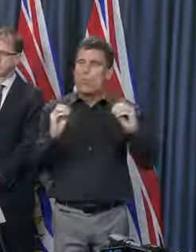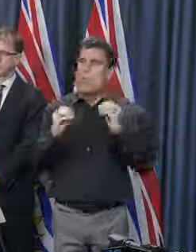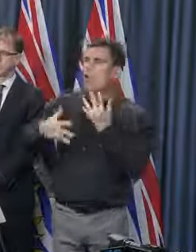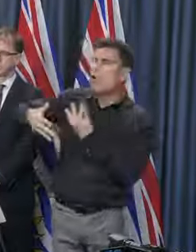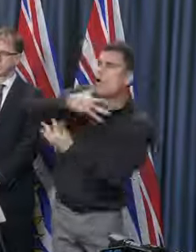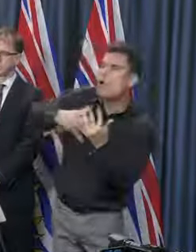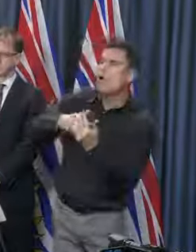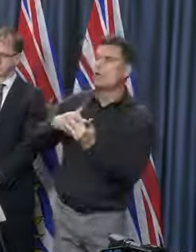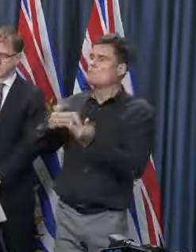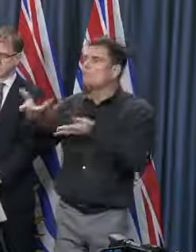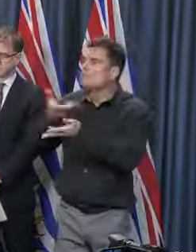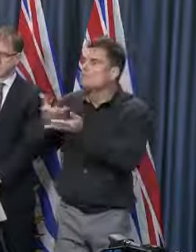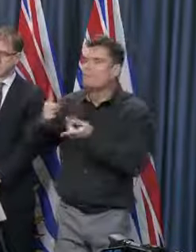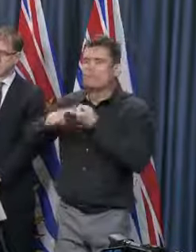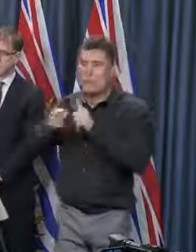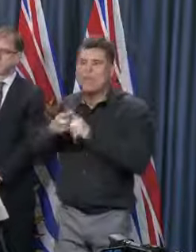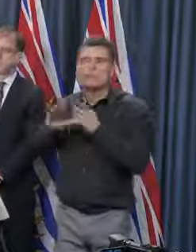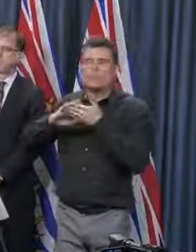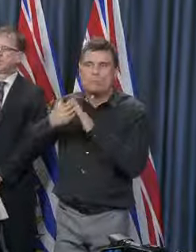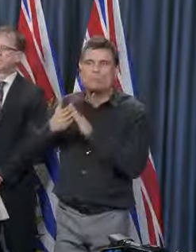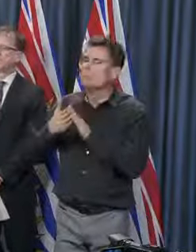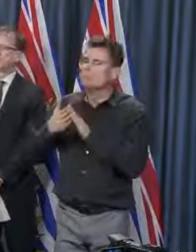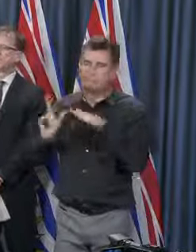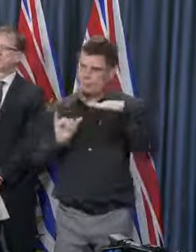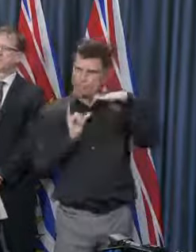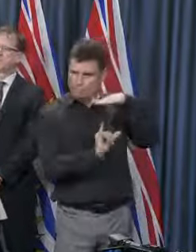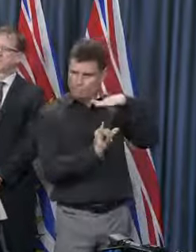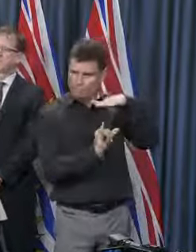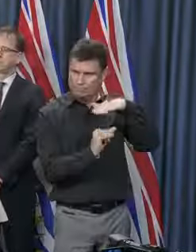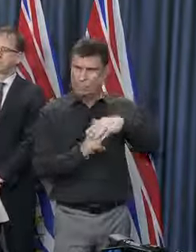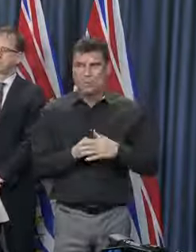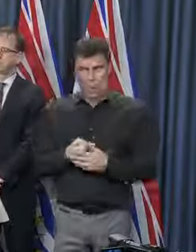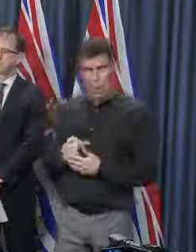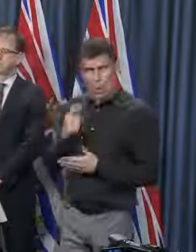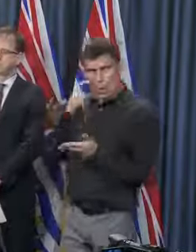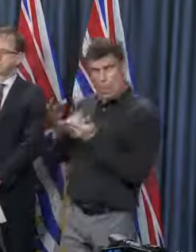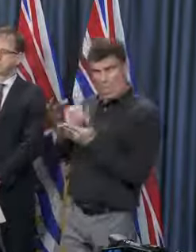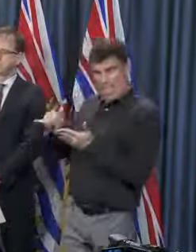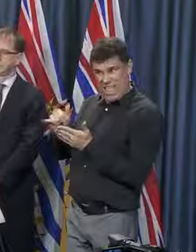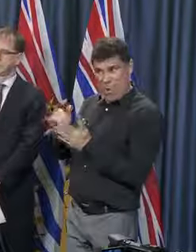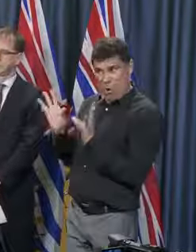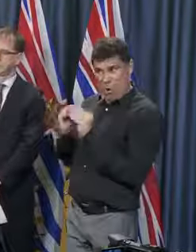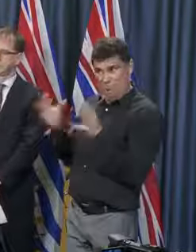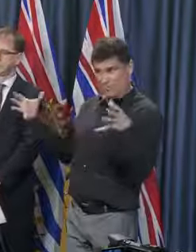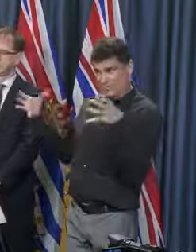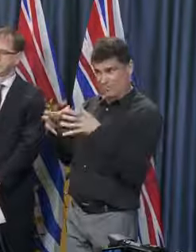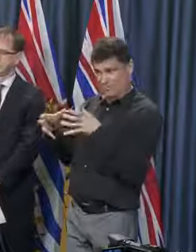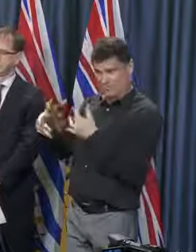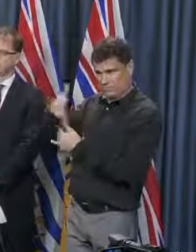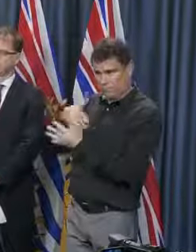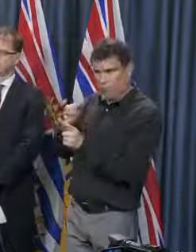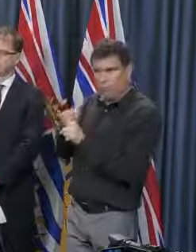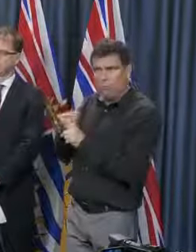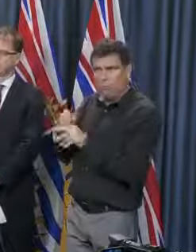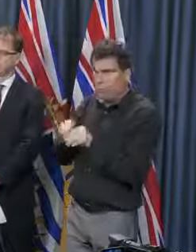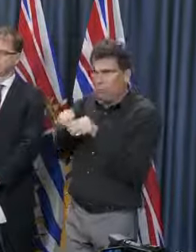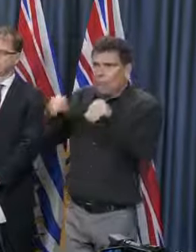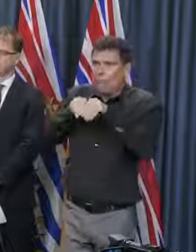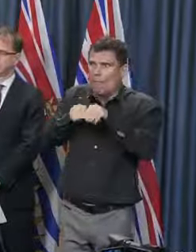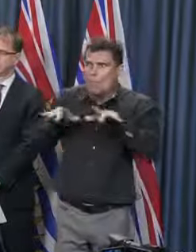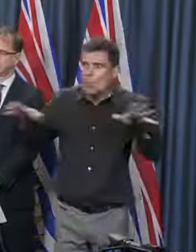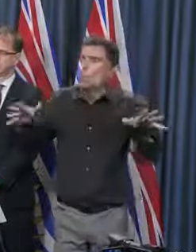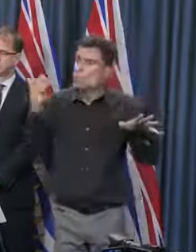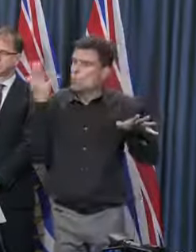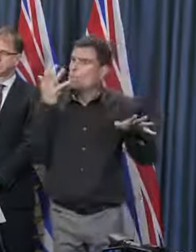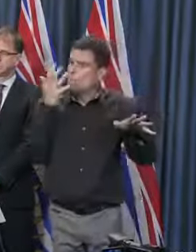with illness related to this conference. So that's an important thing that we're saying to people, both in BC but across Canada and